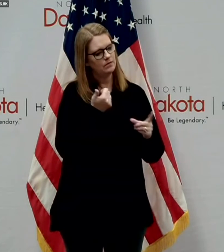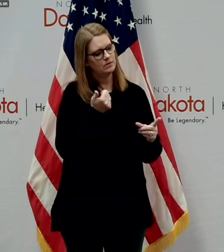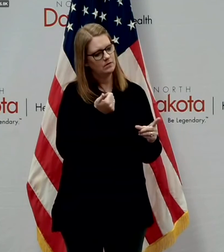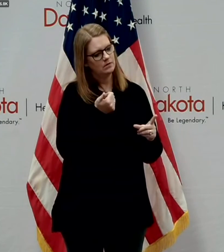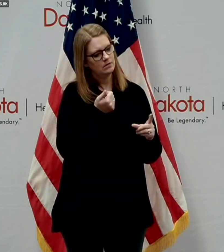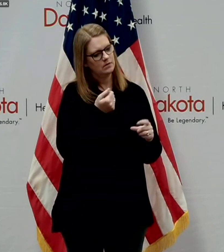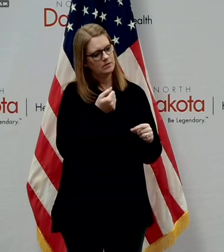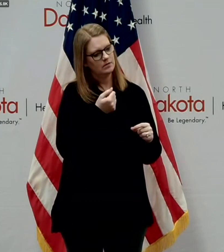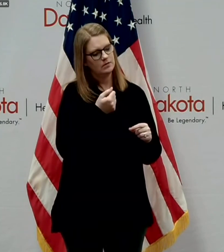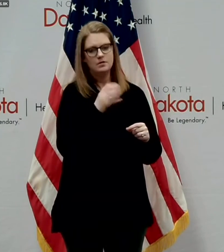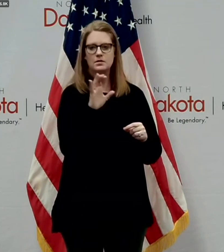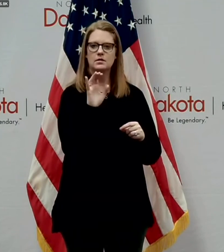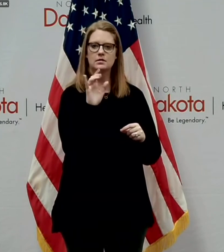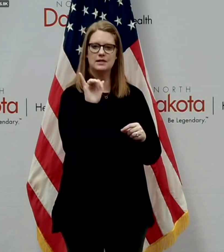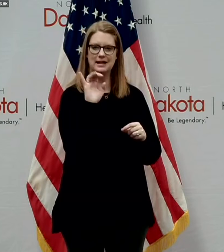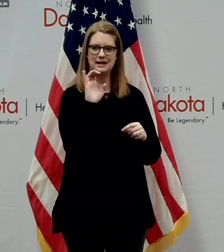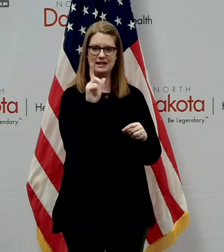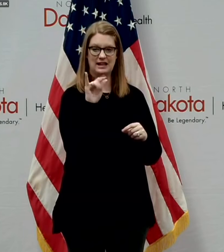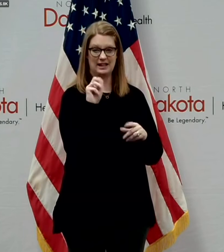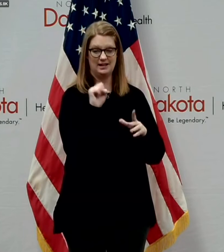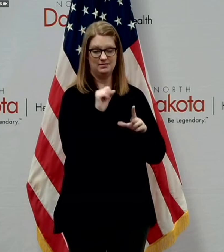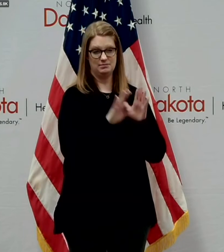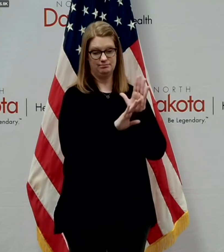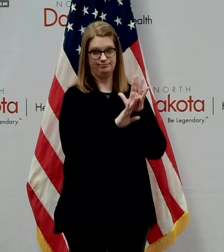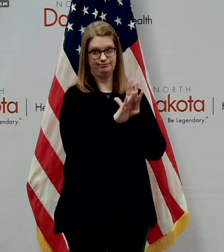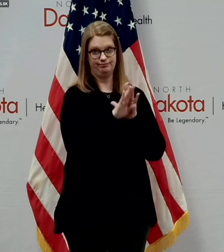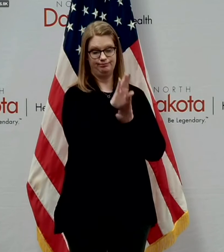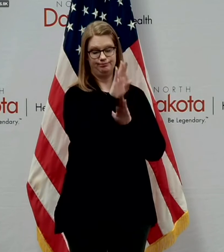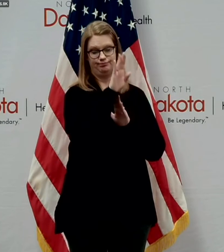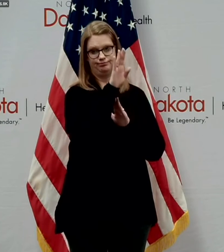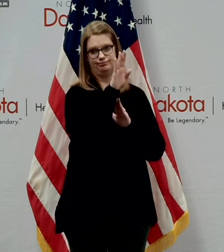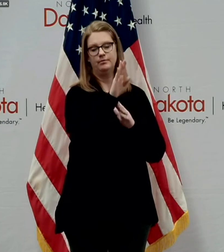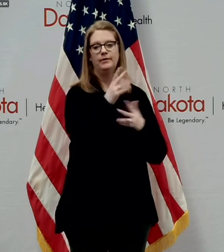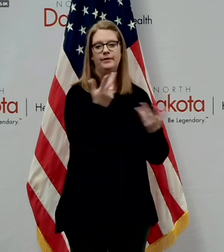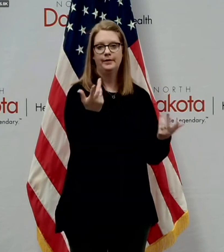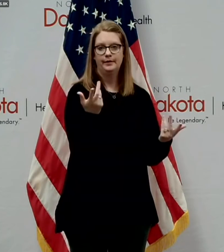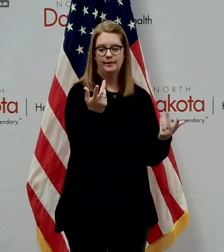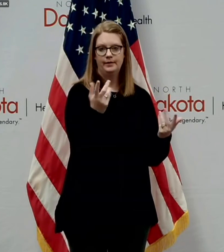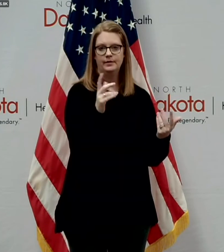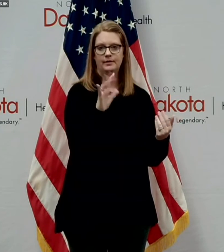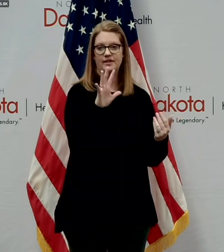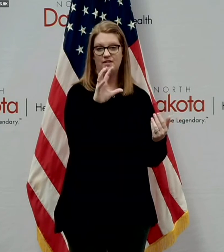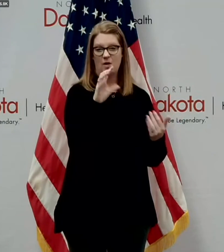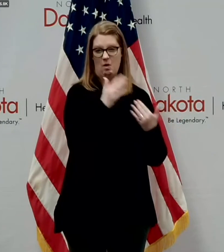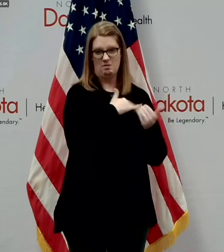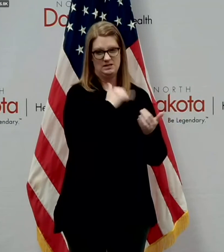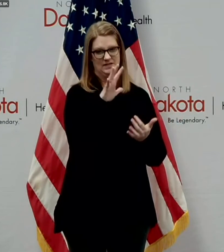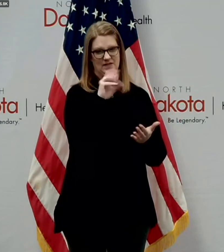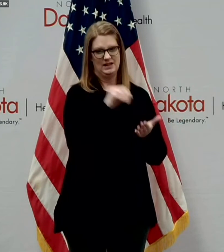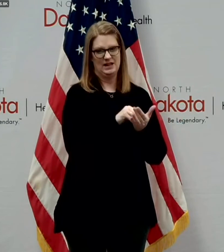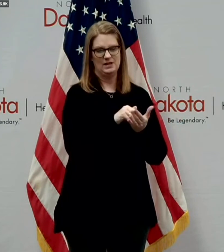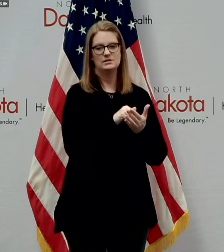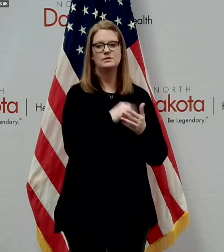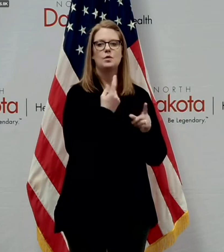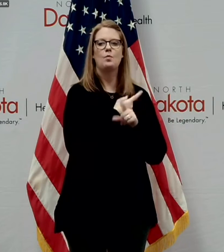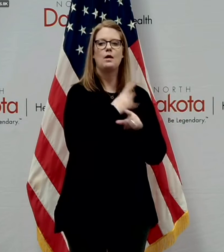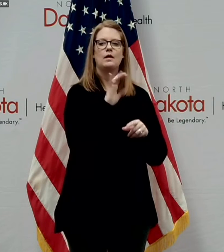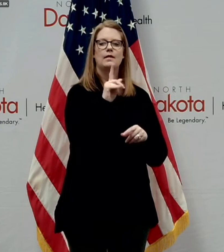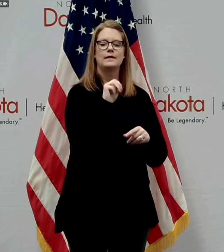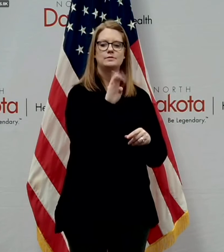the claims continue to climb. We're closing in on the 50,000 mark, so total regular claims,